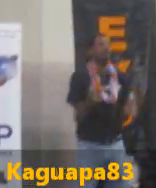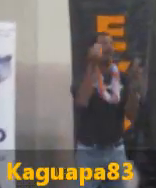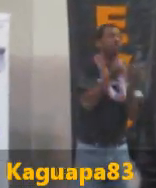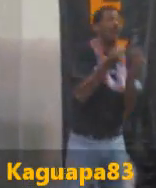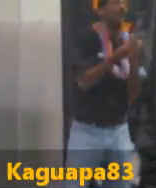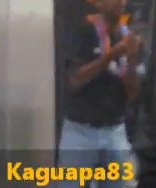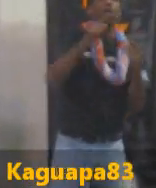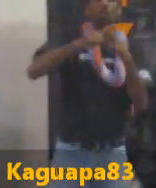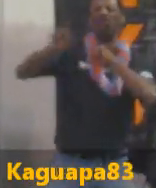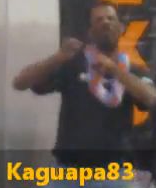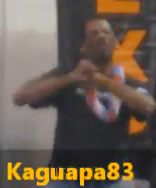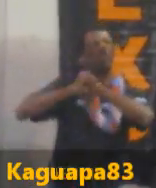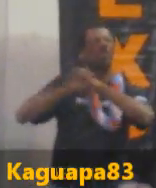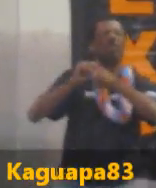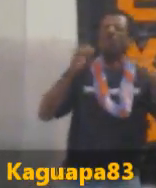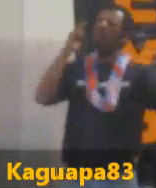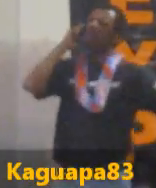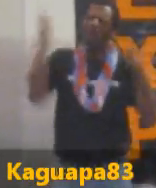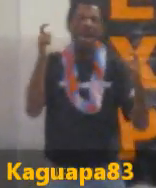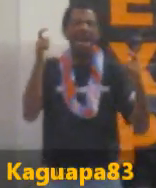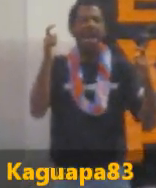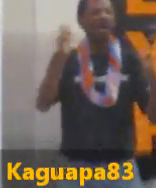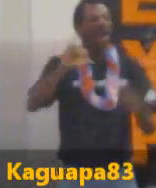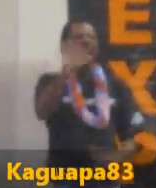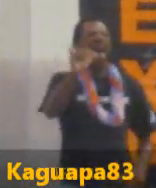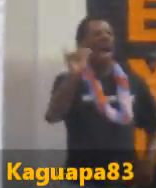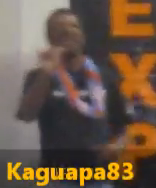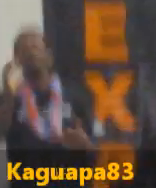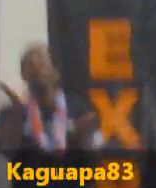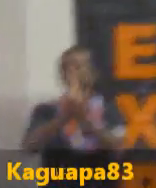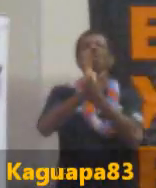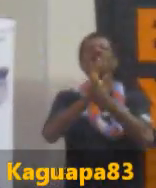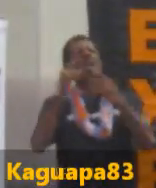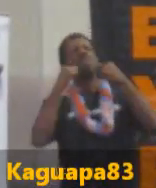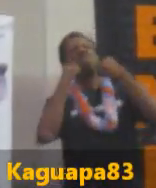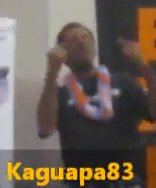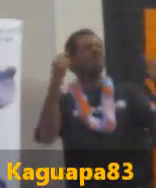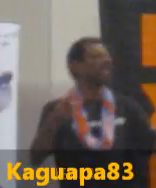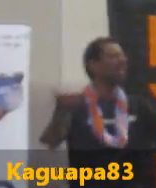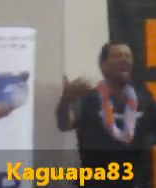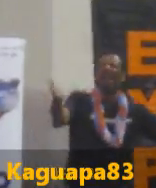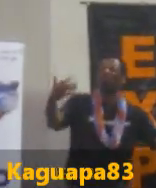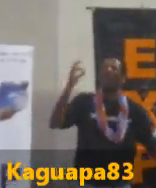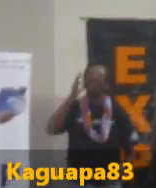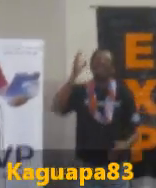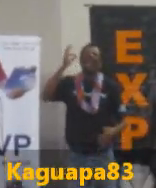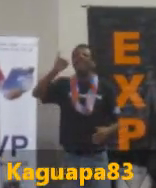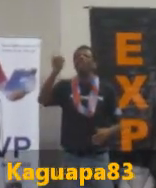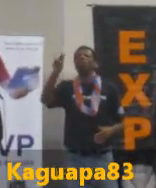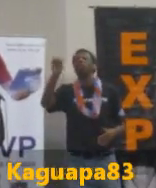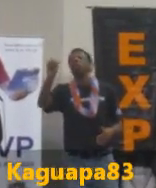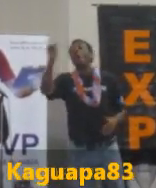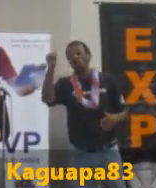marketing money and we're trying to raise money to be able to promote this film. And it will be a big, famous movie.